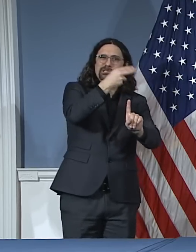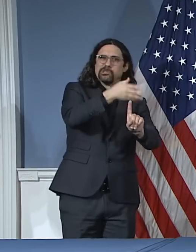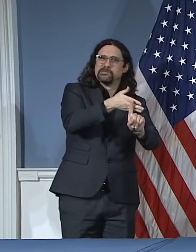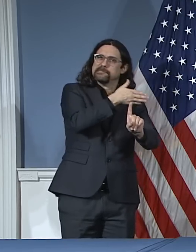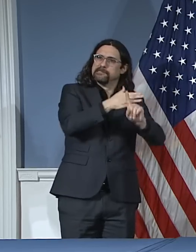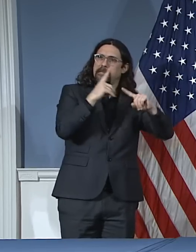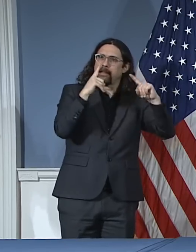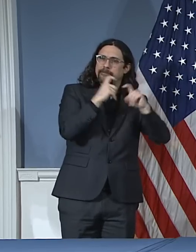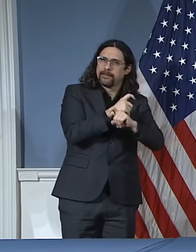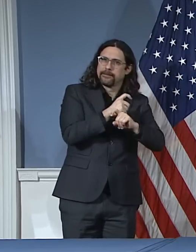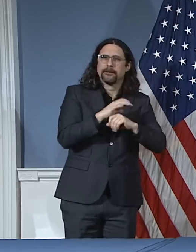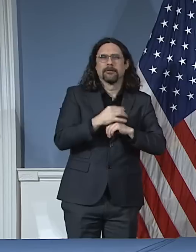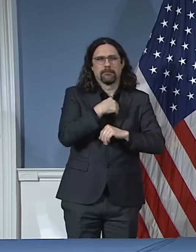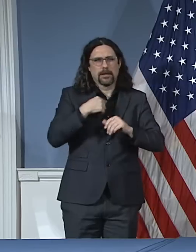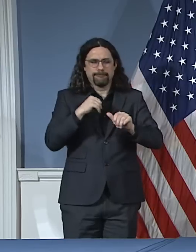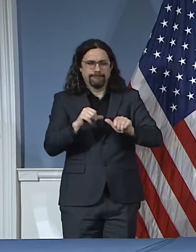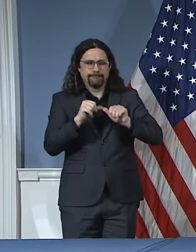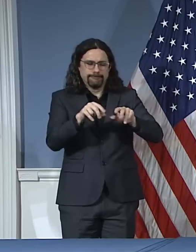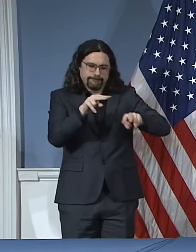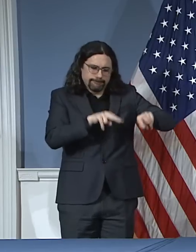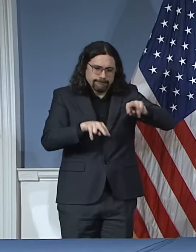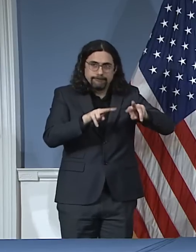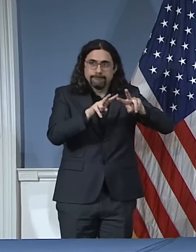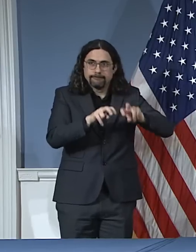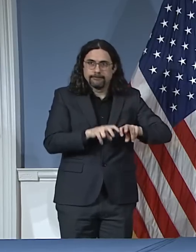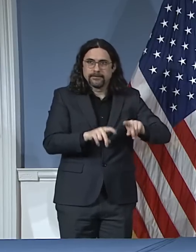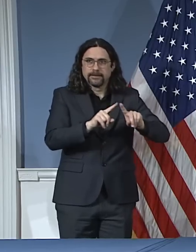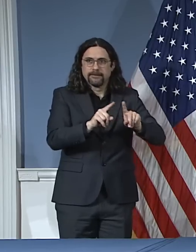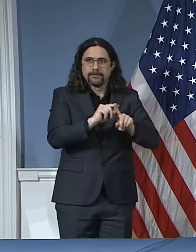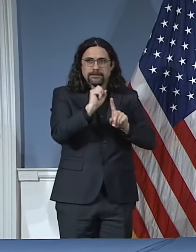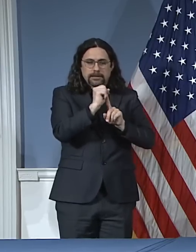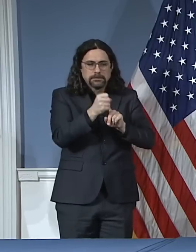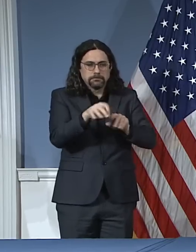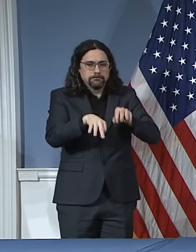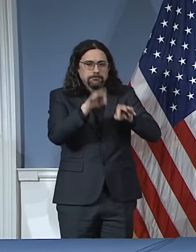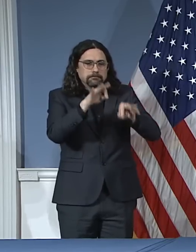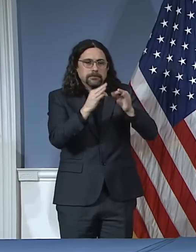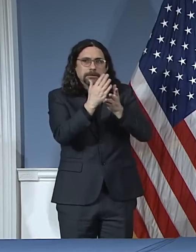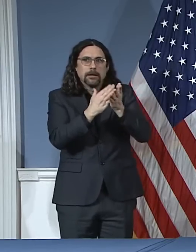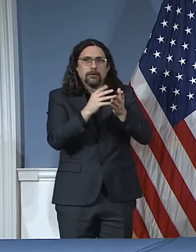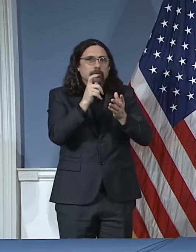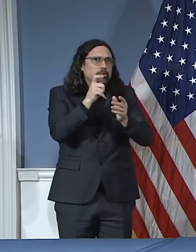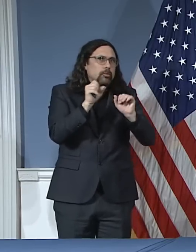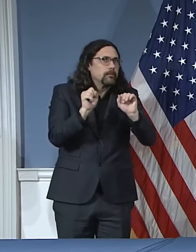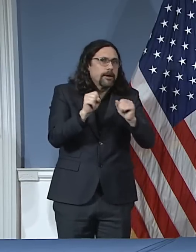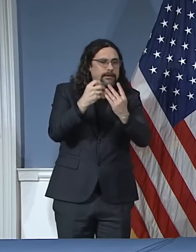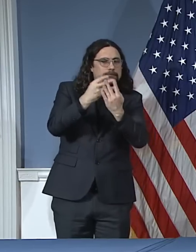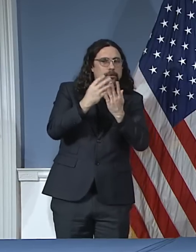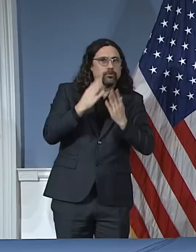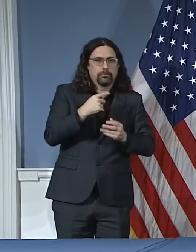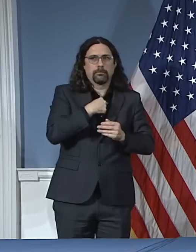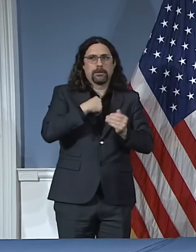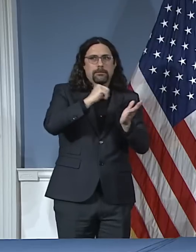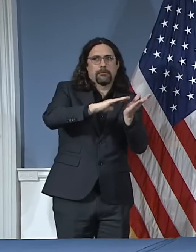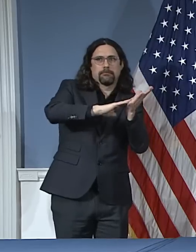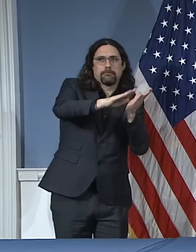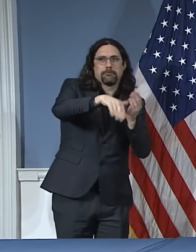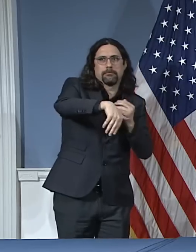for potential release in this crisis. This next group of 200 we will have an answer on by